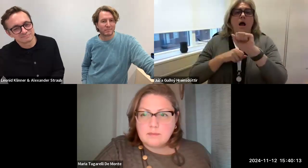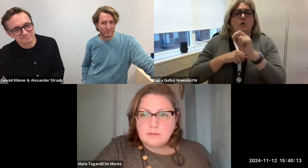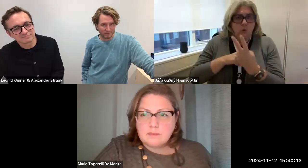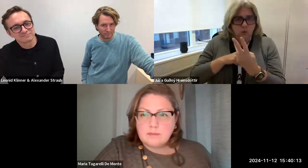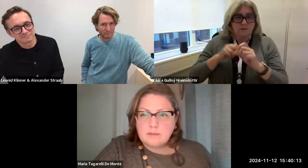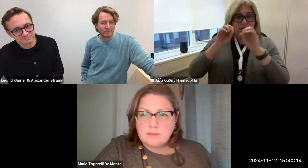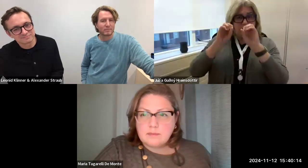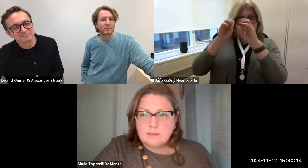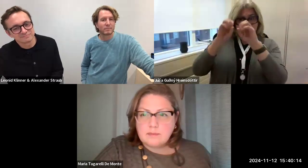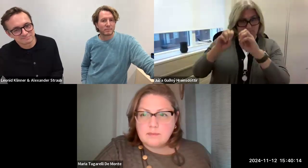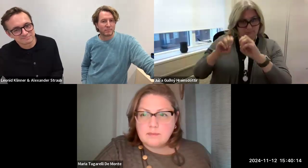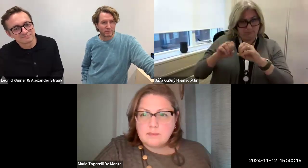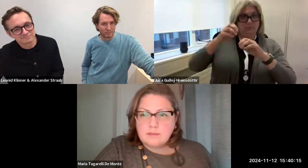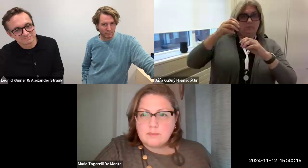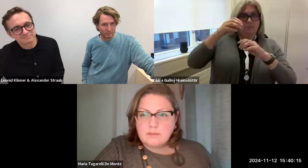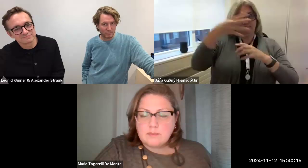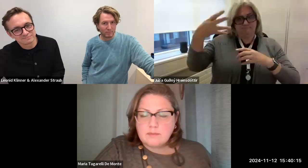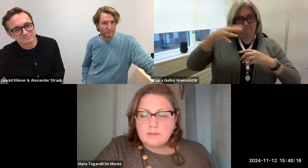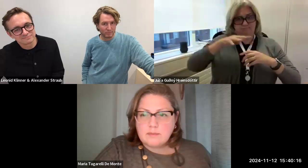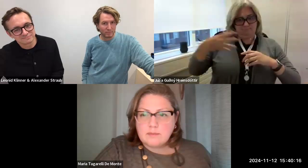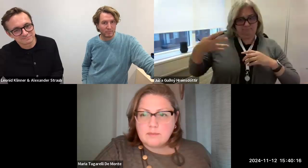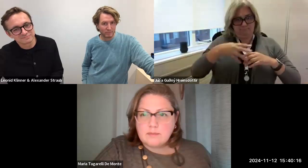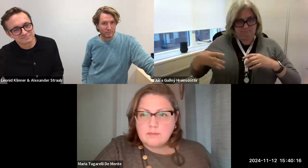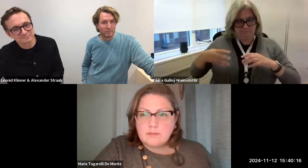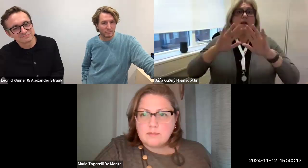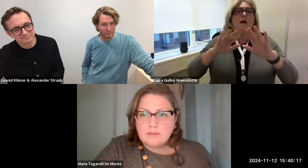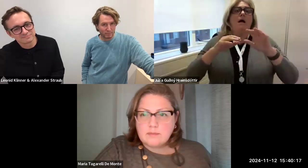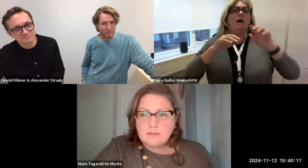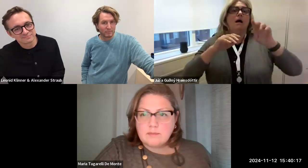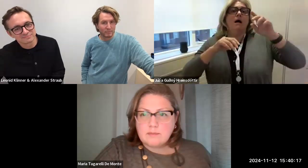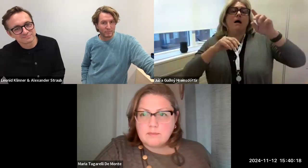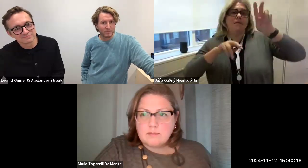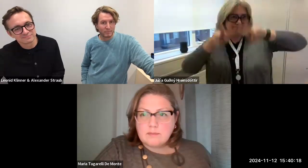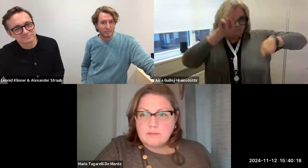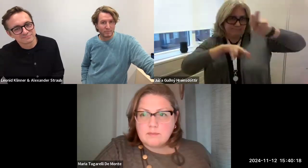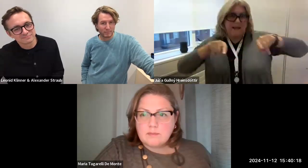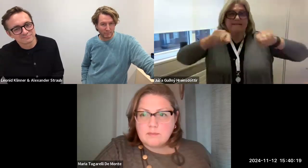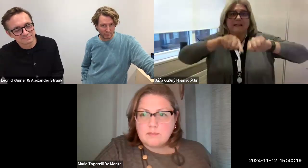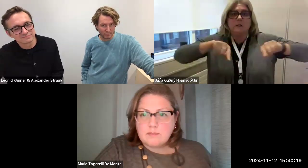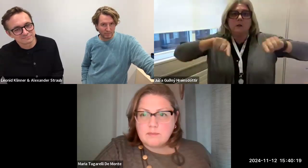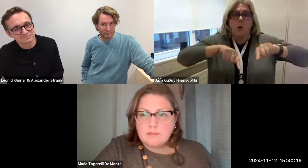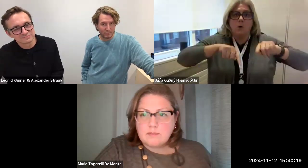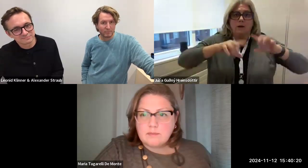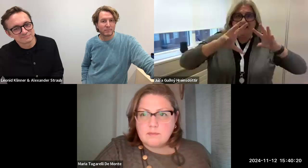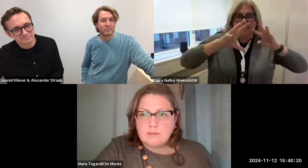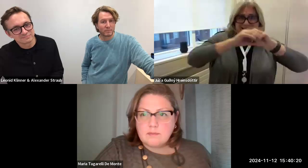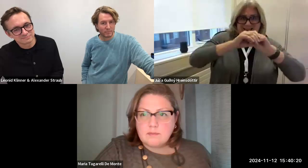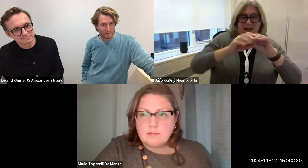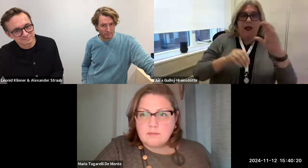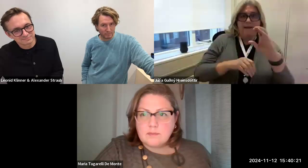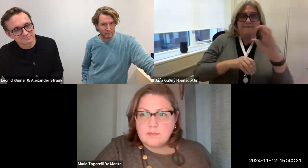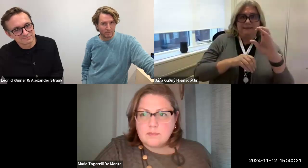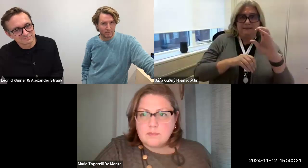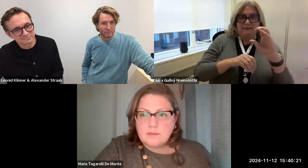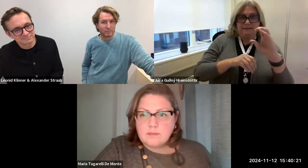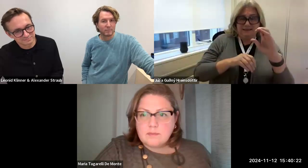because even you have Sepher levels. You can put the Sepher levels in A1 to A2, B1, B2,